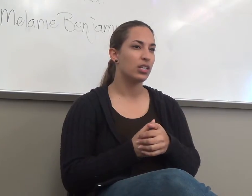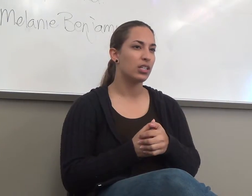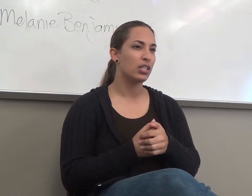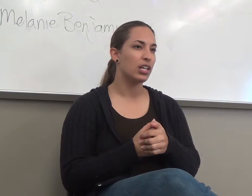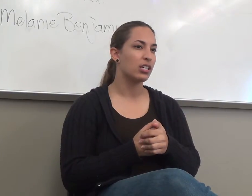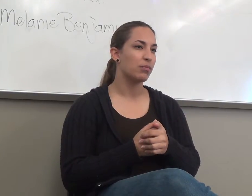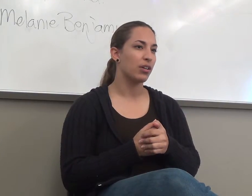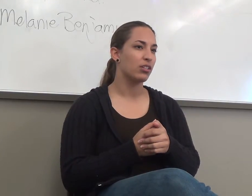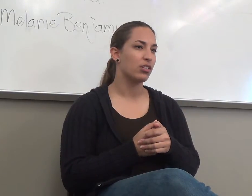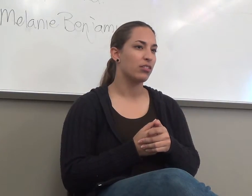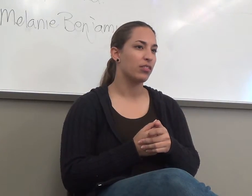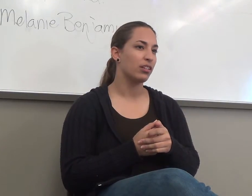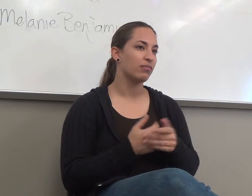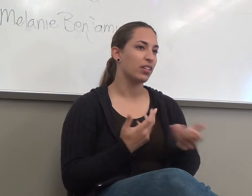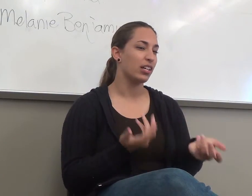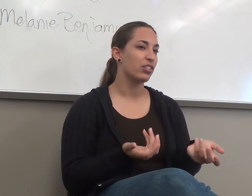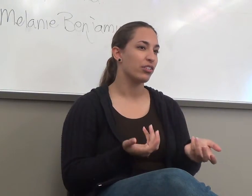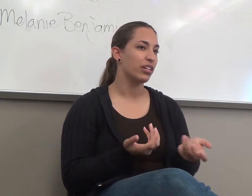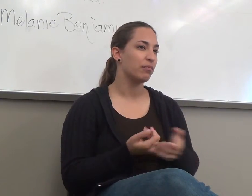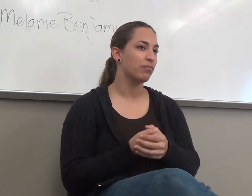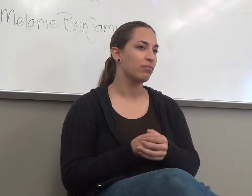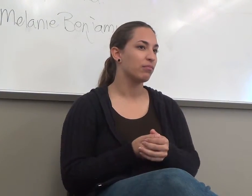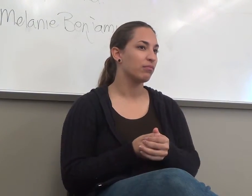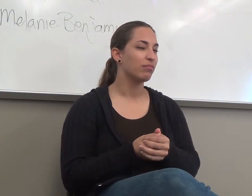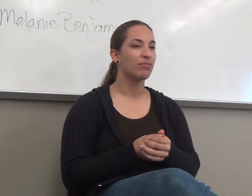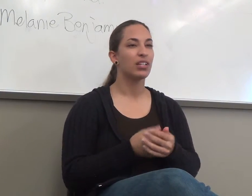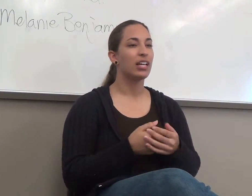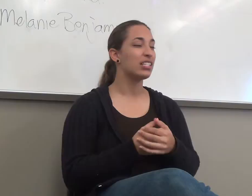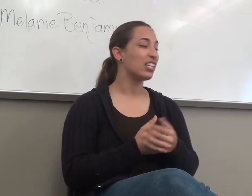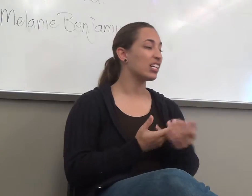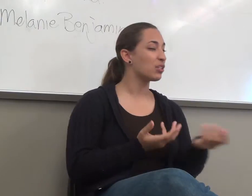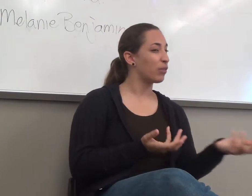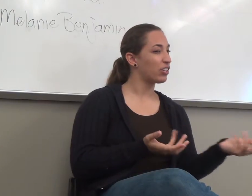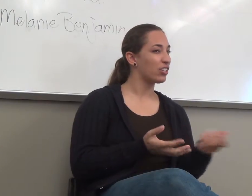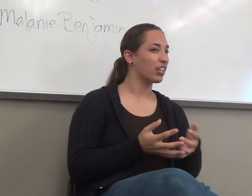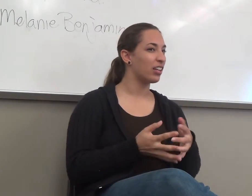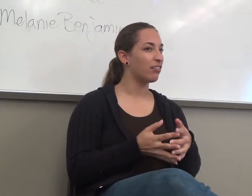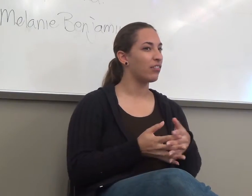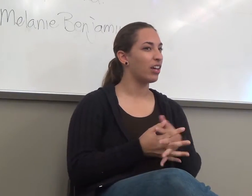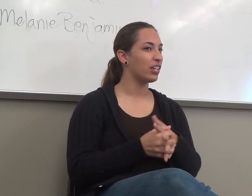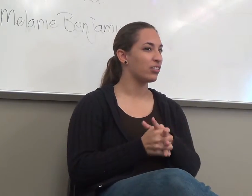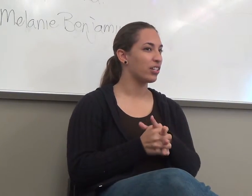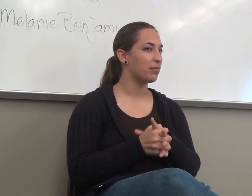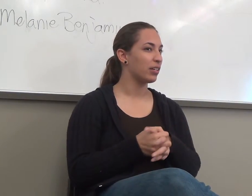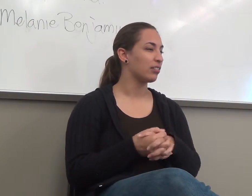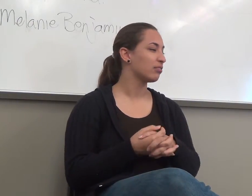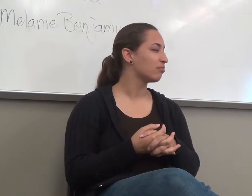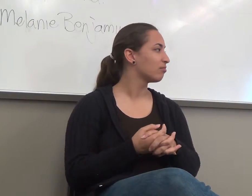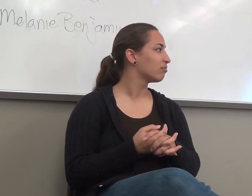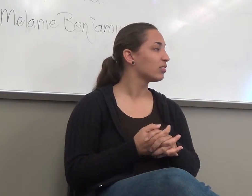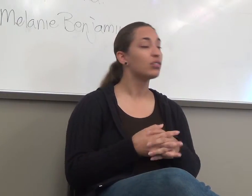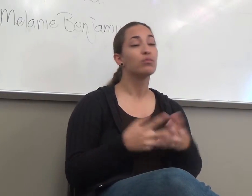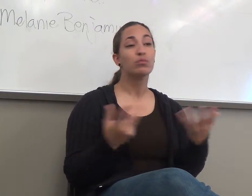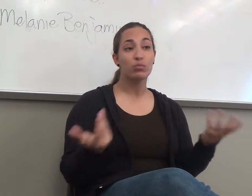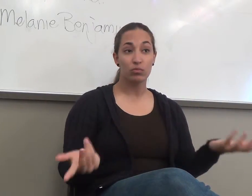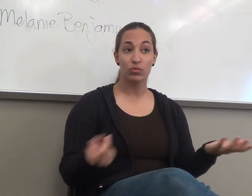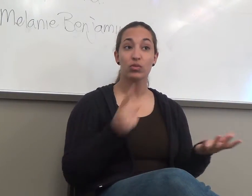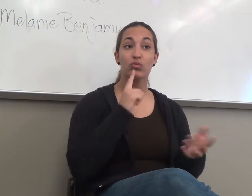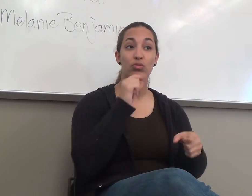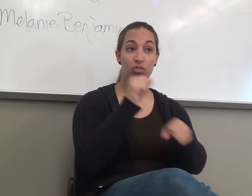It's an expression of like the ice cream. Think about it. What? It's an expression kind of the ice cream, like. Yeah, definitely she's giving